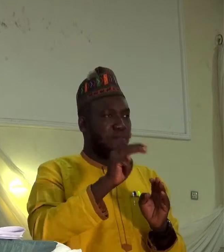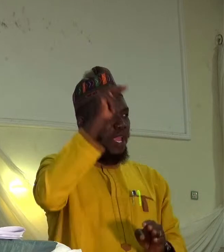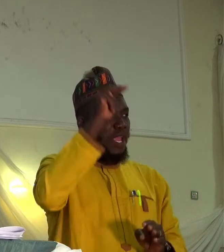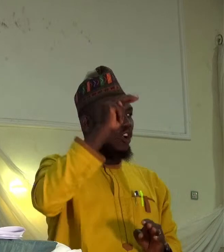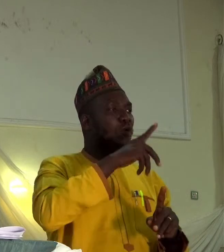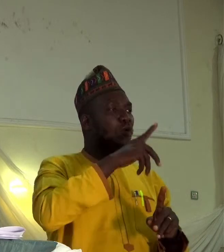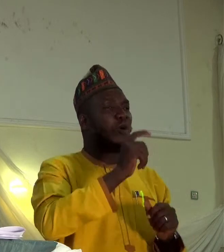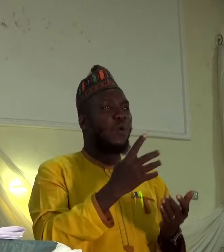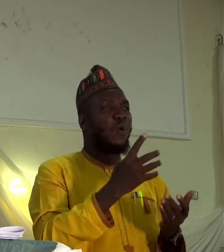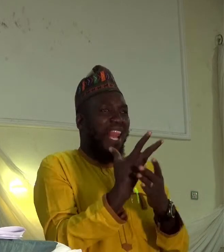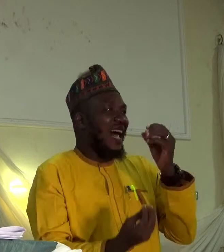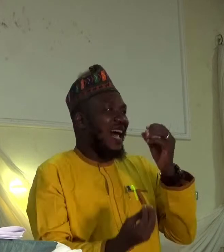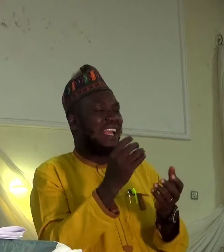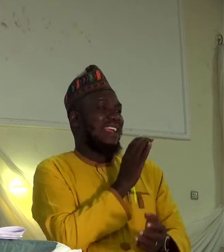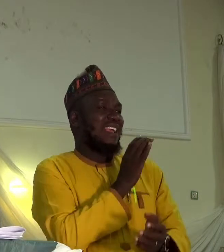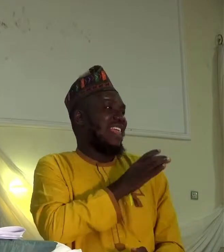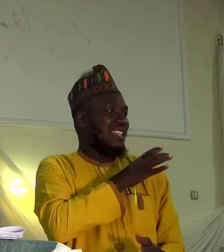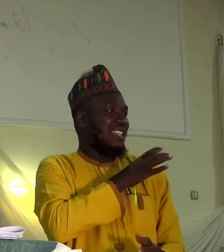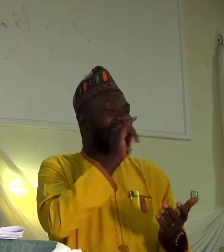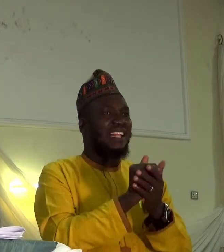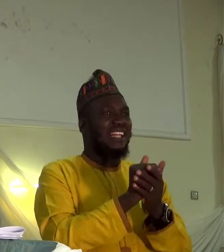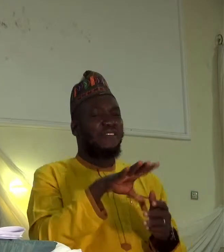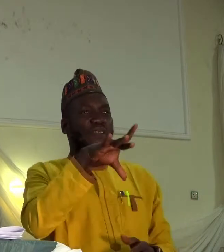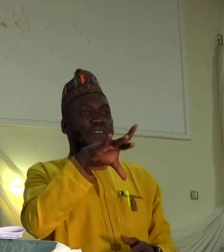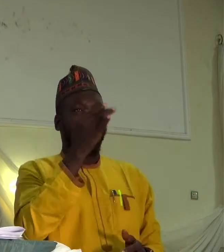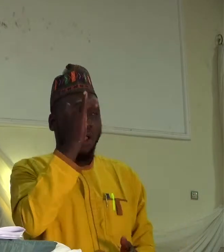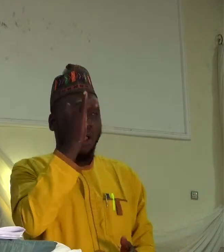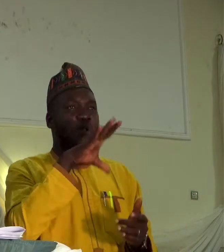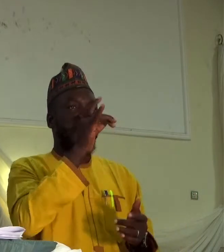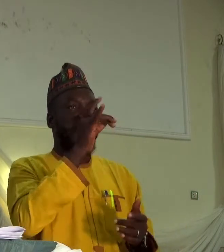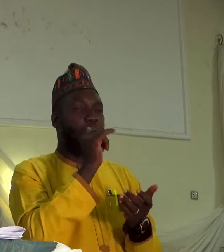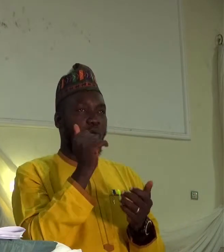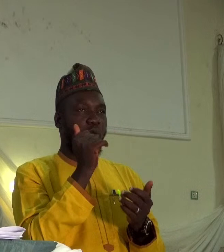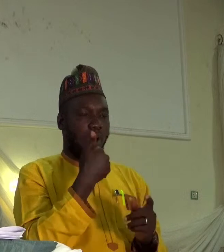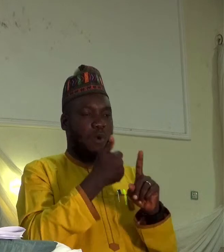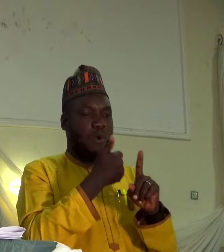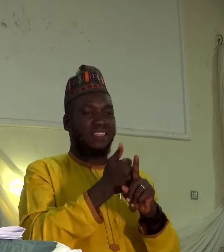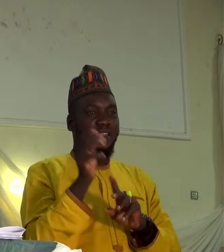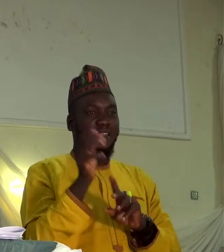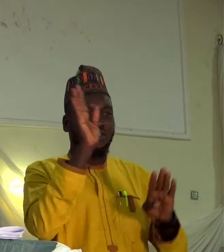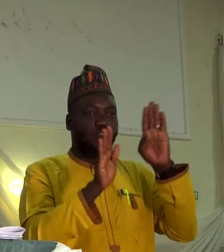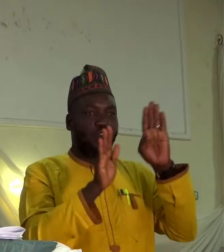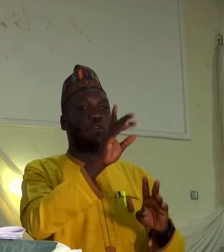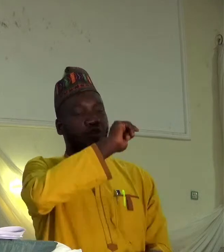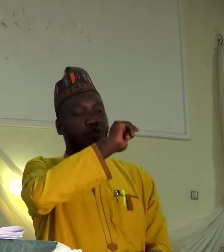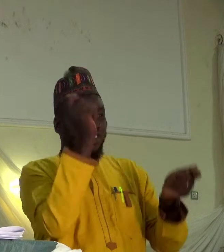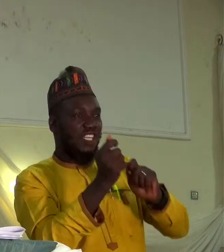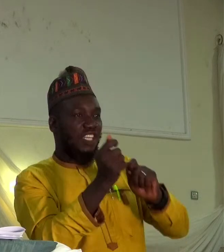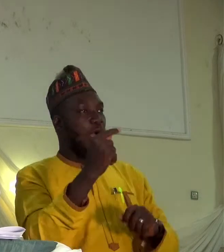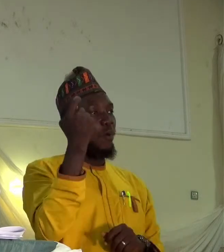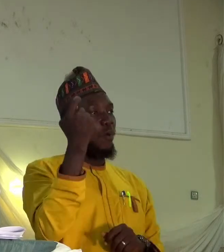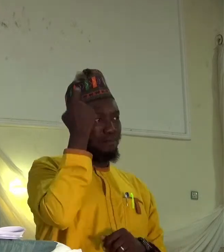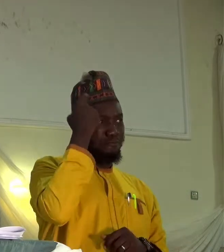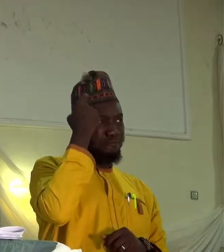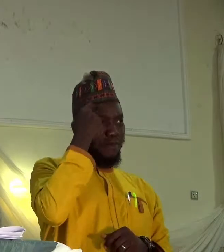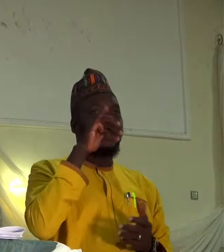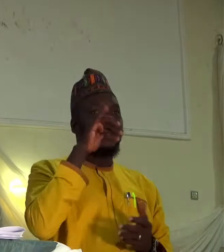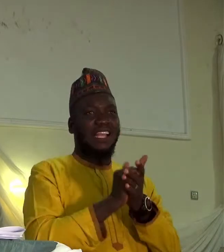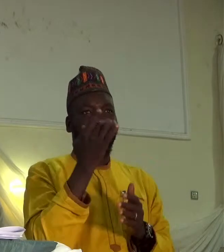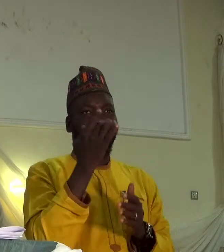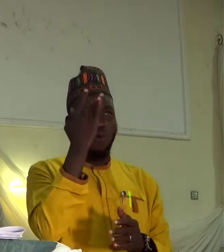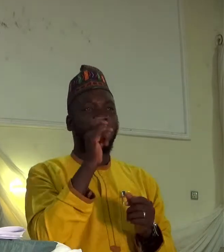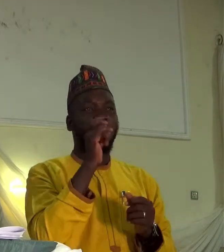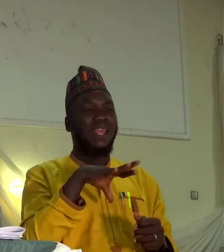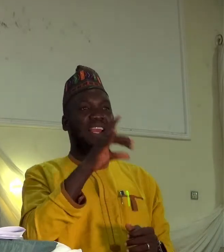it. That is why we are finding ourselves in trouble. And until we change our mindset, sincerely, things will not improve. And that's why I like this topic chosen